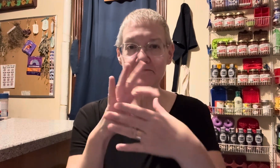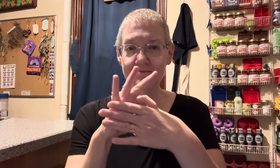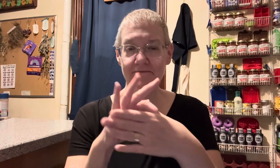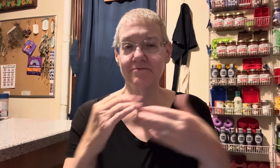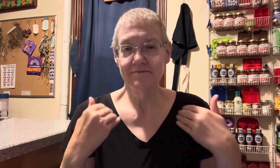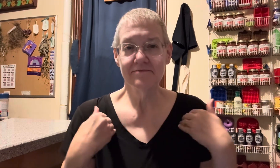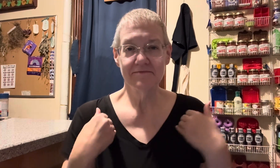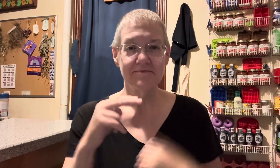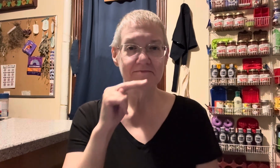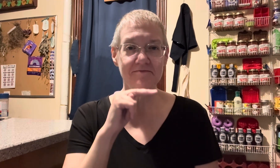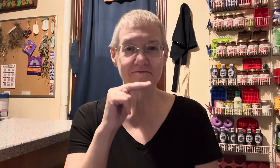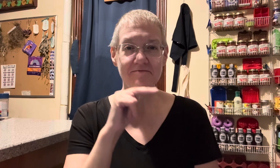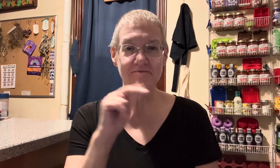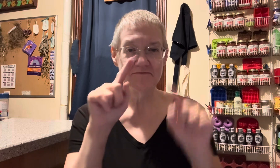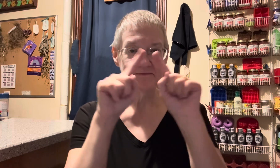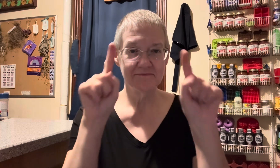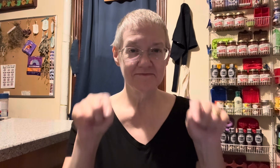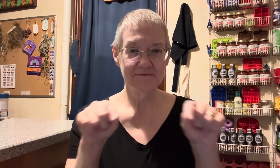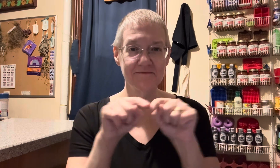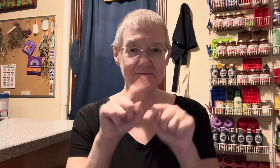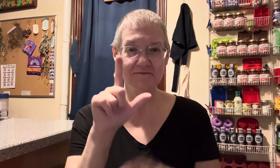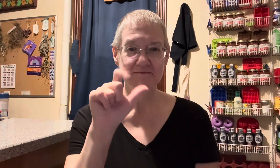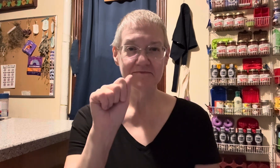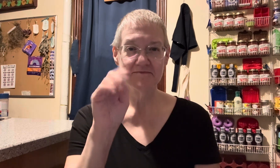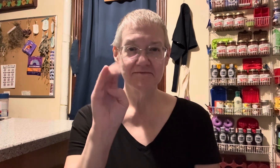This one does show you the nutrition.